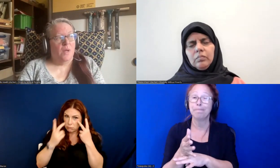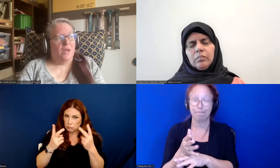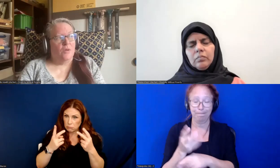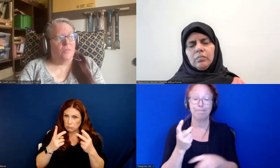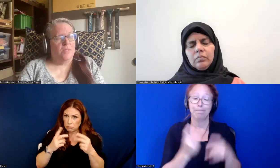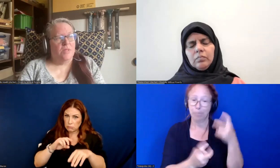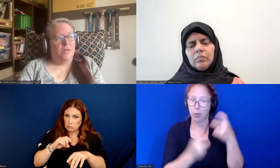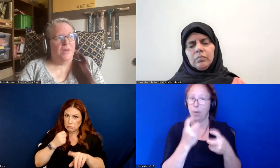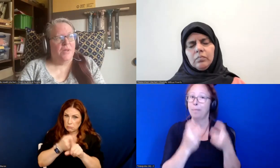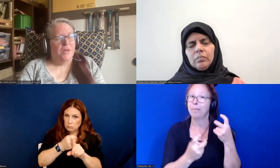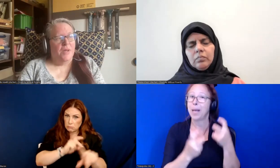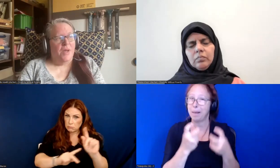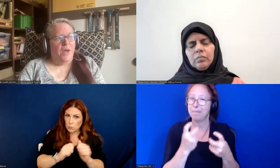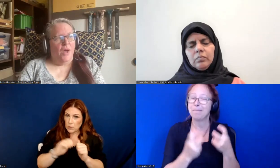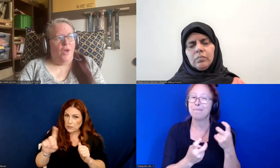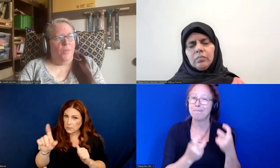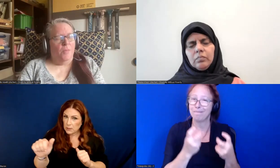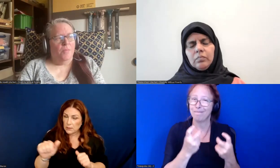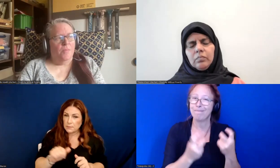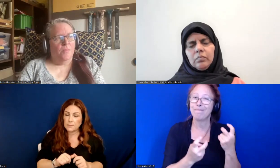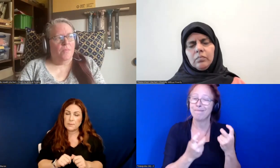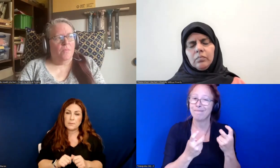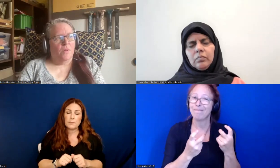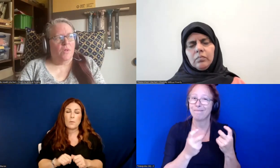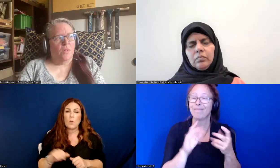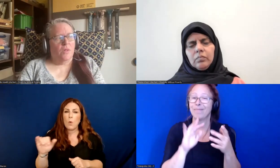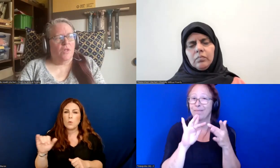divide when it comes to